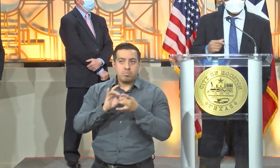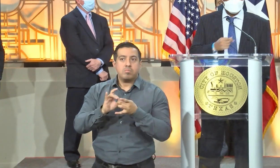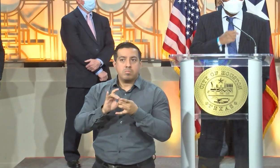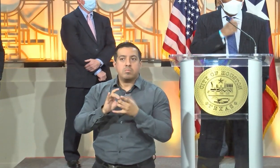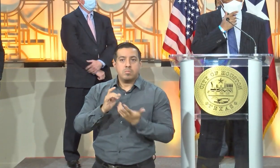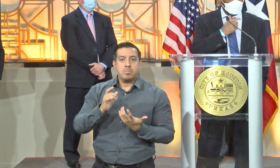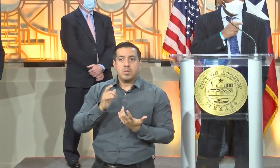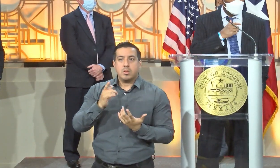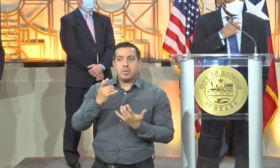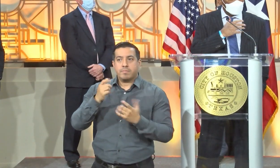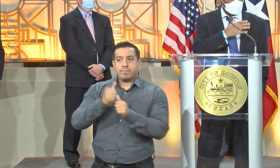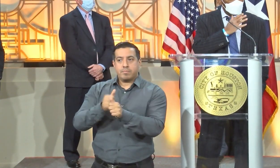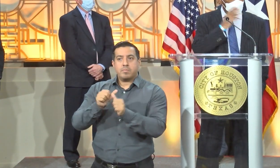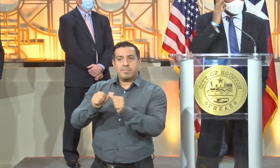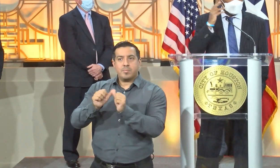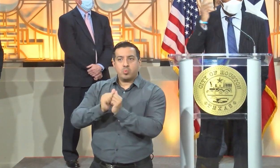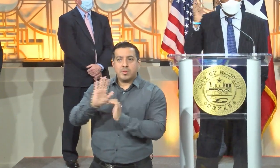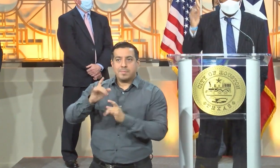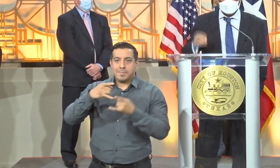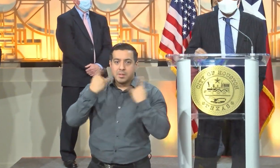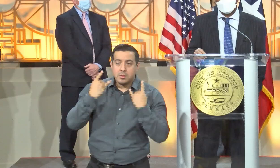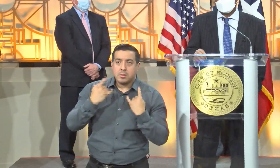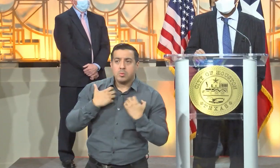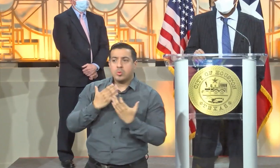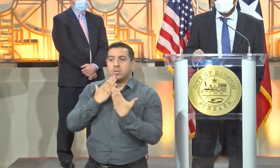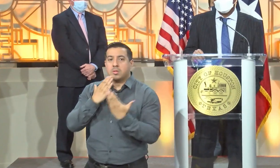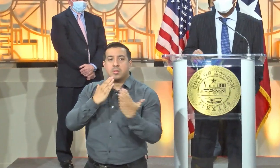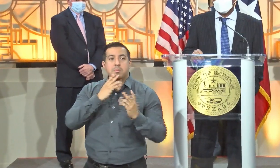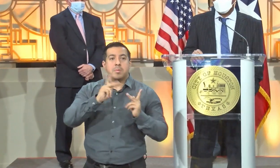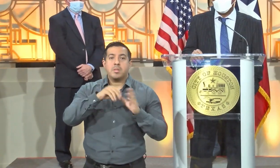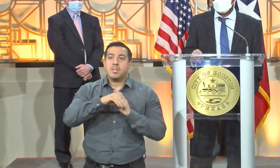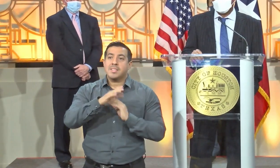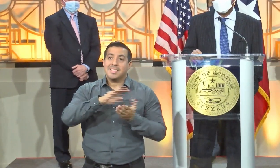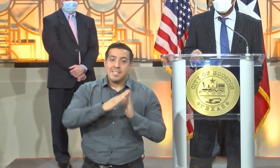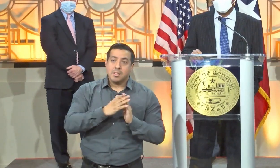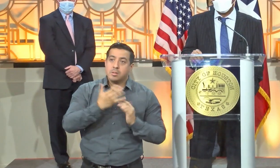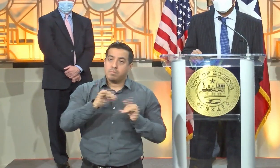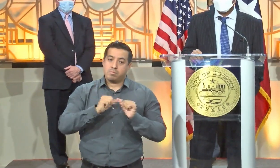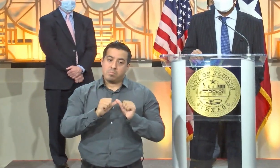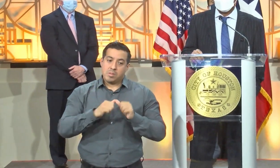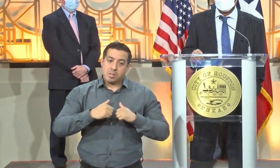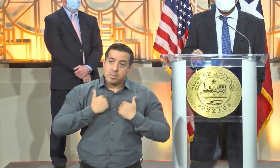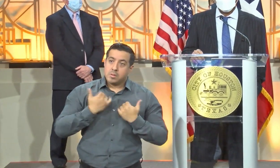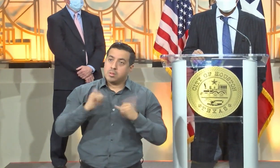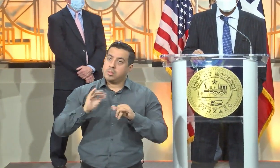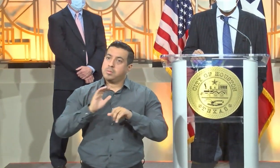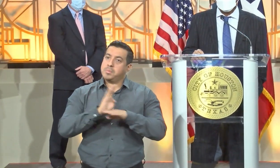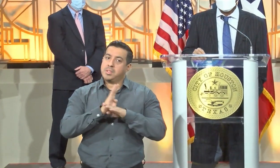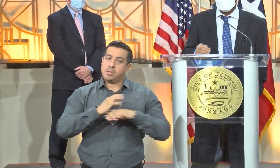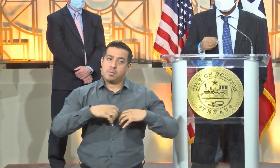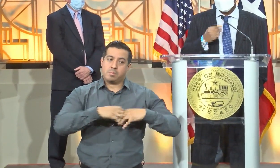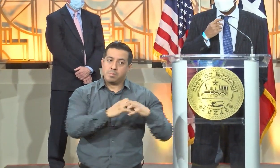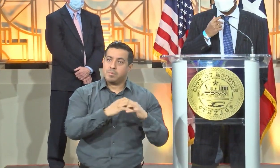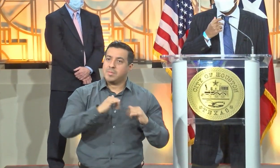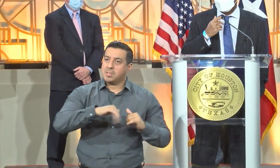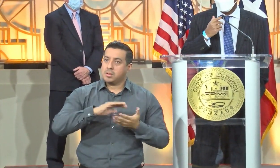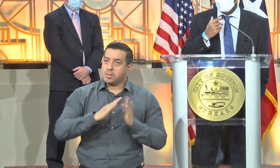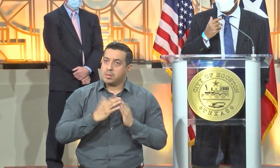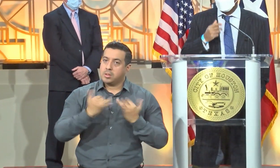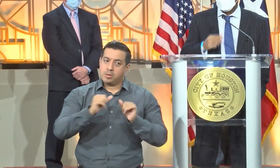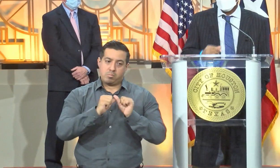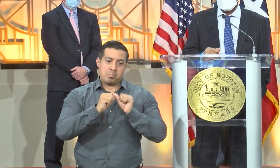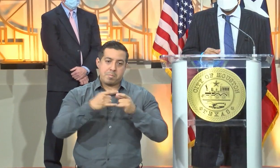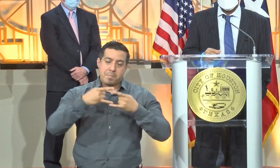for keeping your masks on. I want to thank people who are in our city, living in our city, doing business in our city, for keeping these